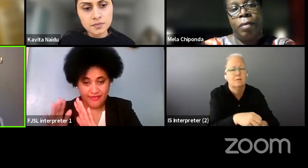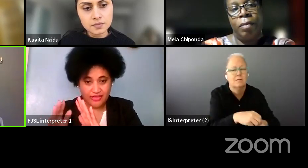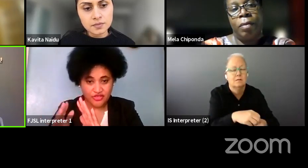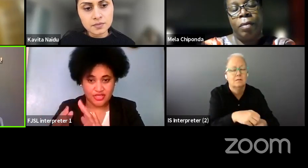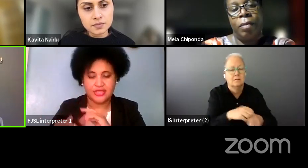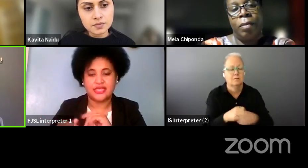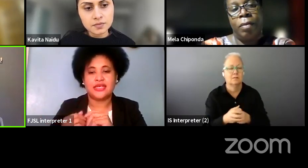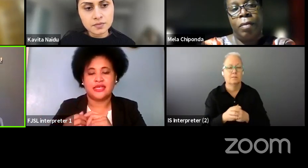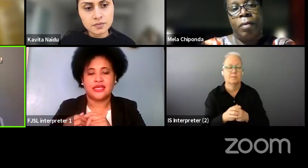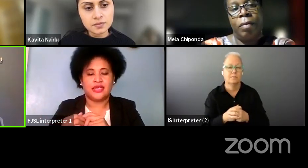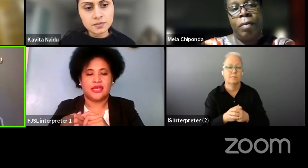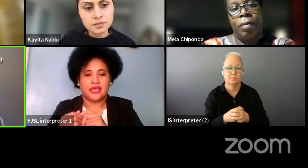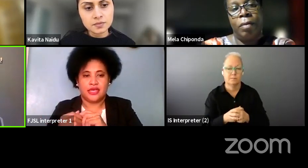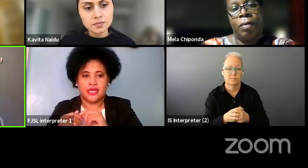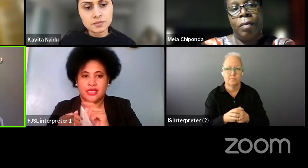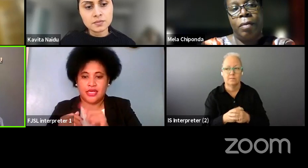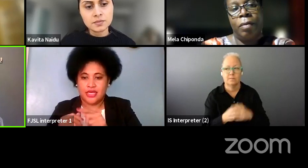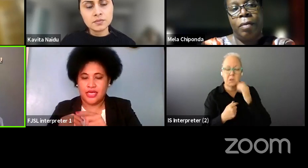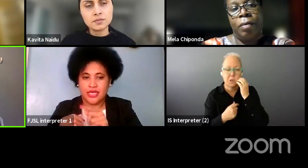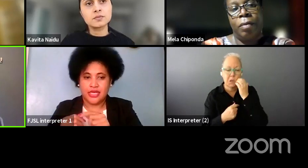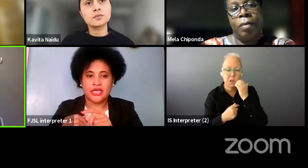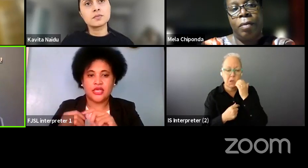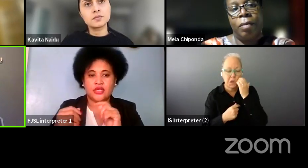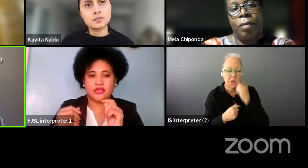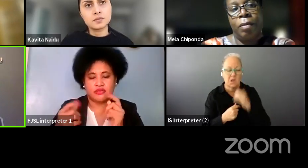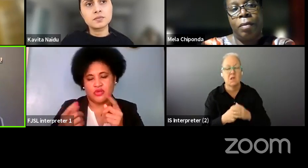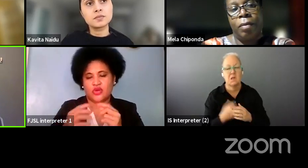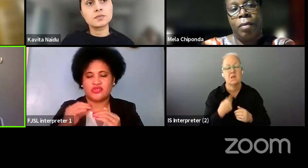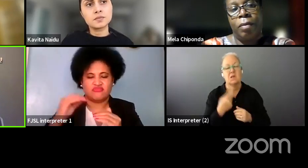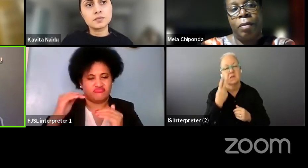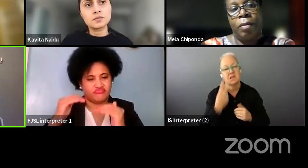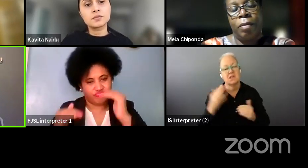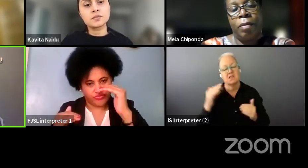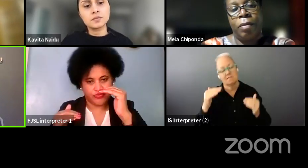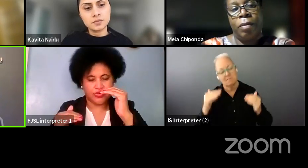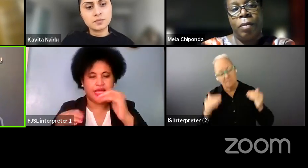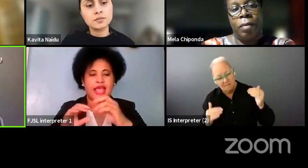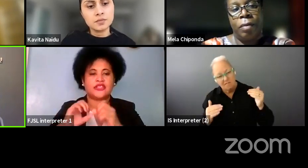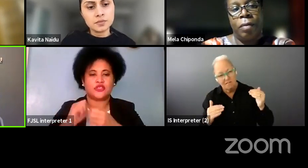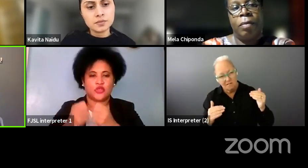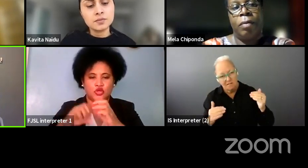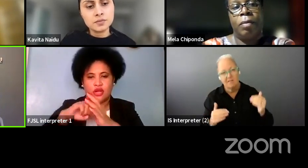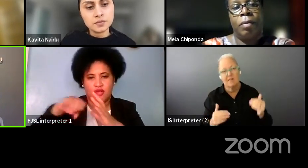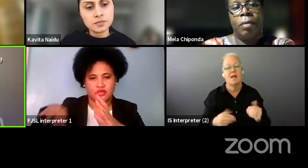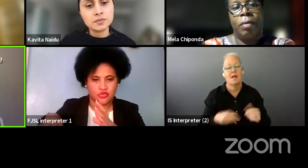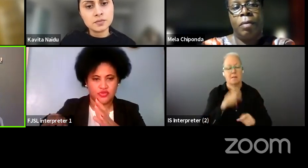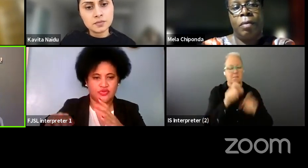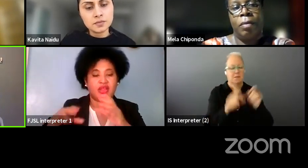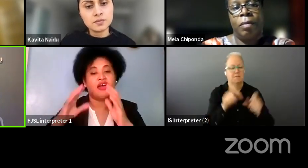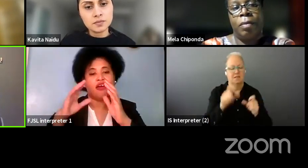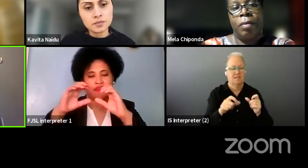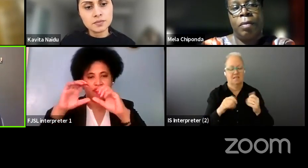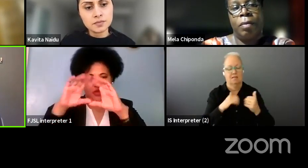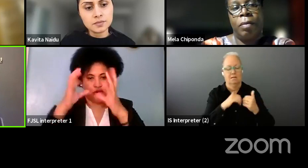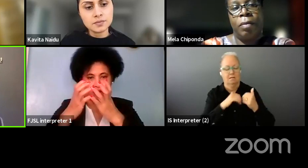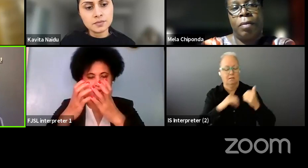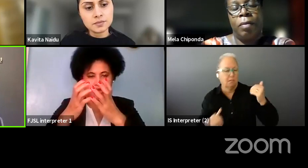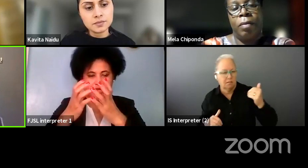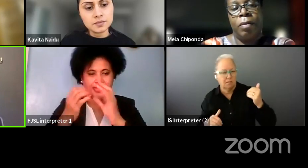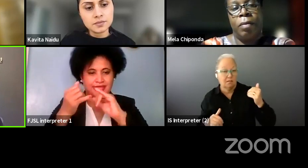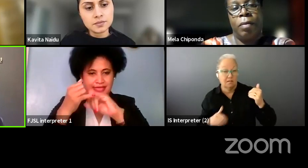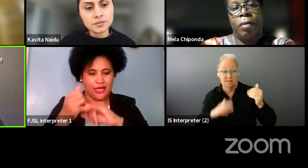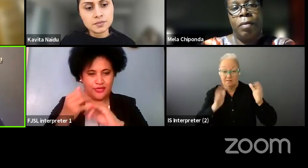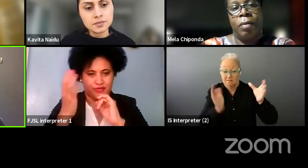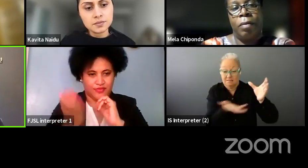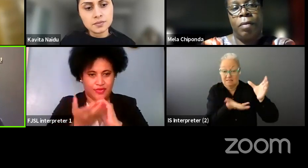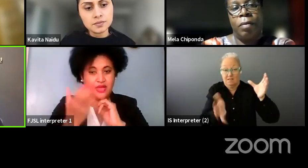reinforce indebtedness, inequalities, and social exclusion of the global South. An example is that in July of